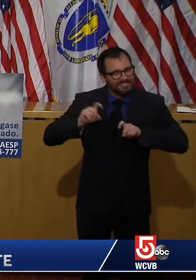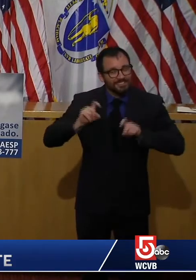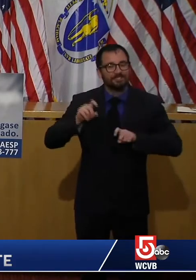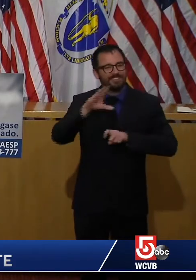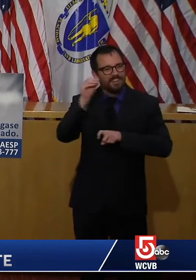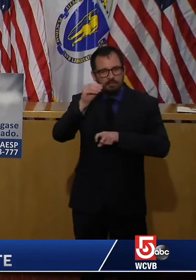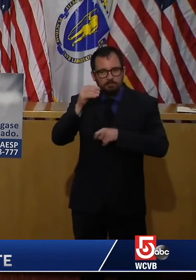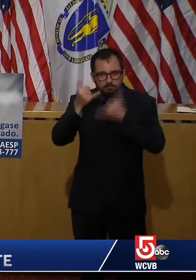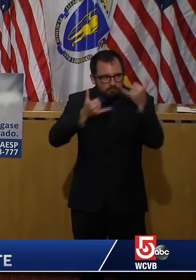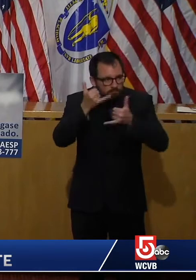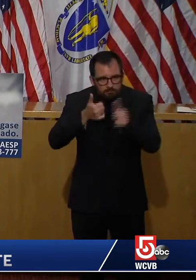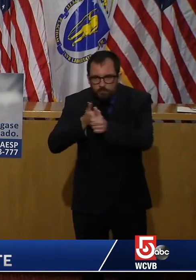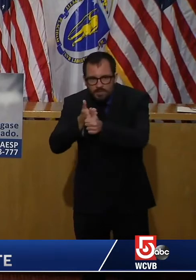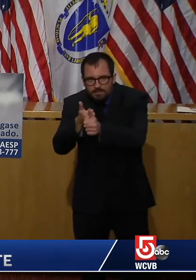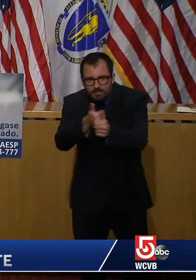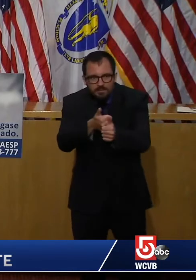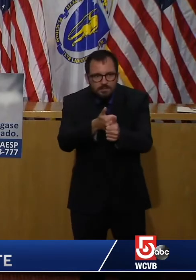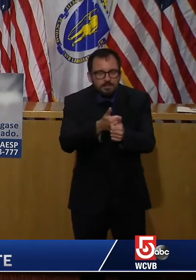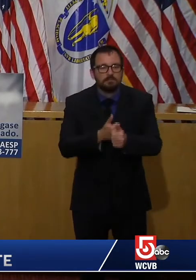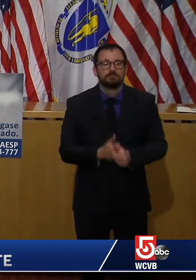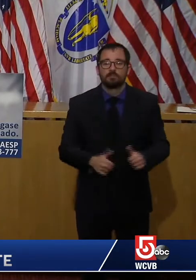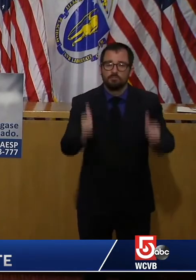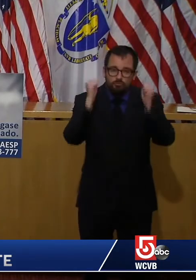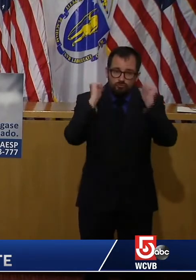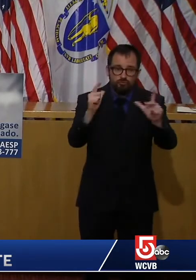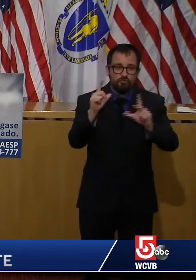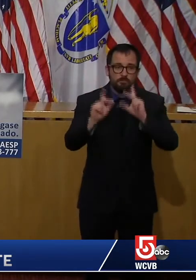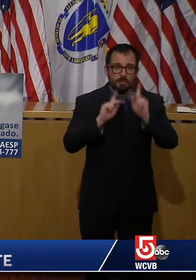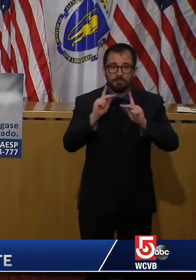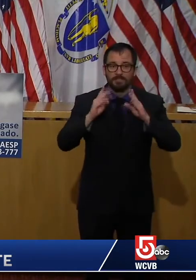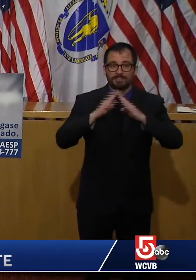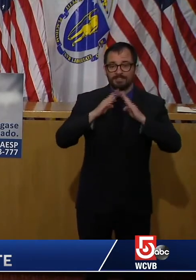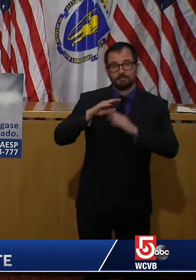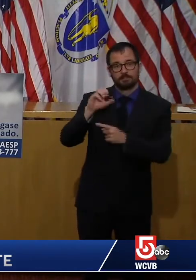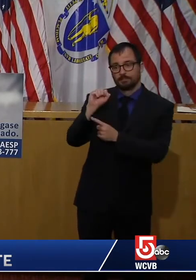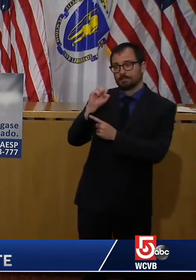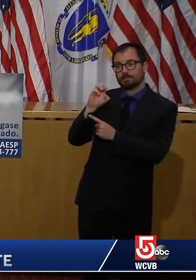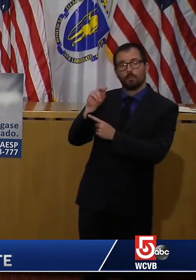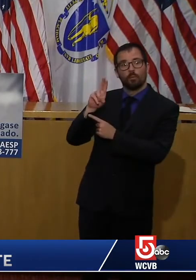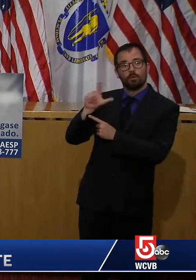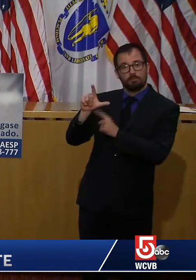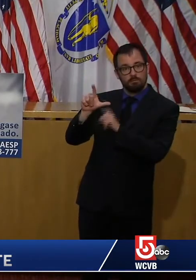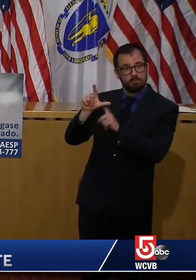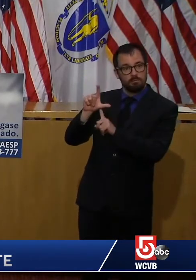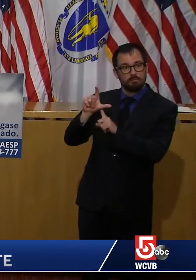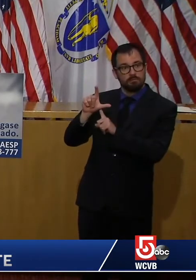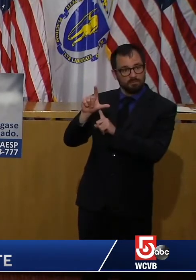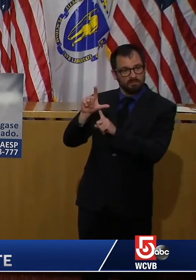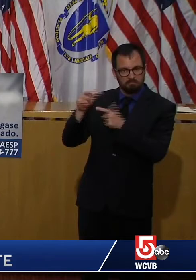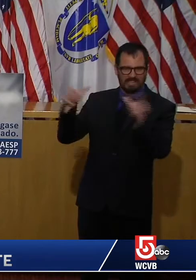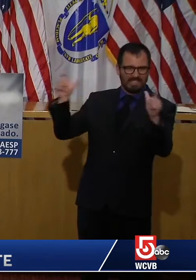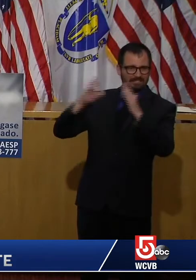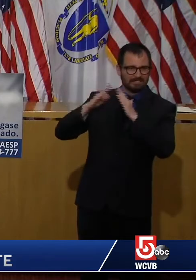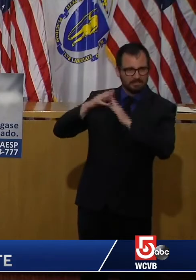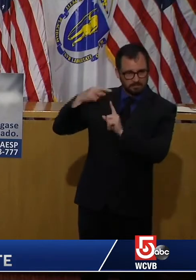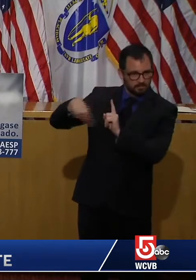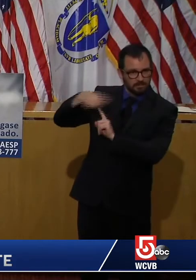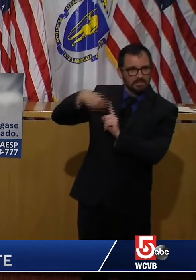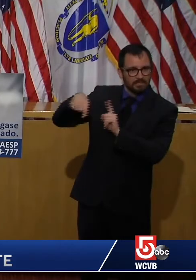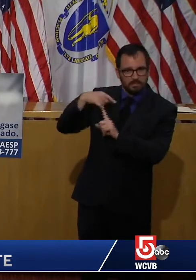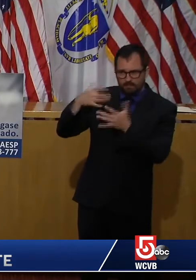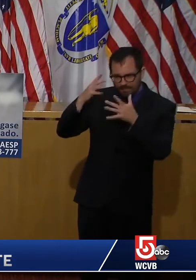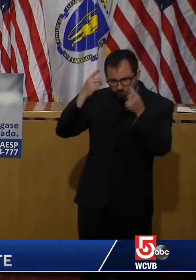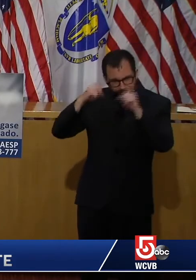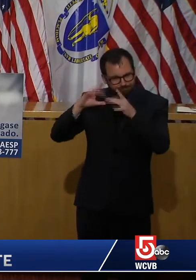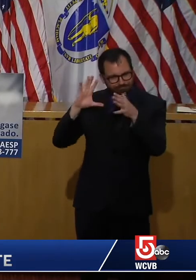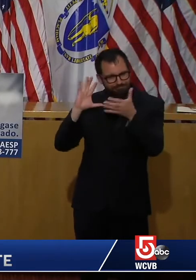of that city and that country to stand up against this virus by collaborating with one another,